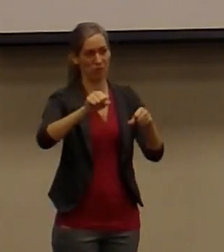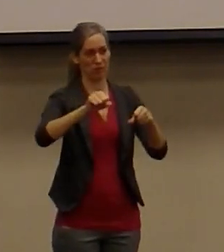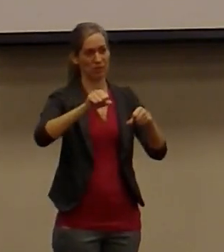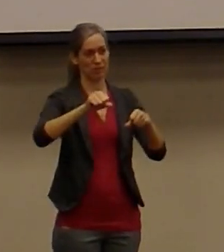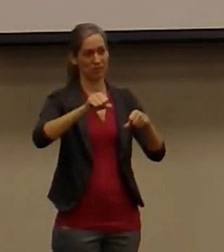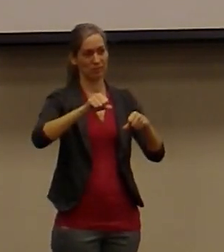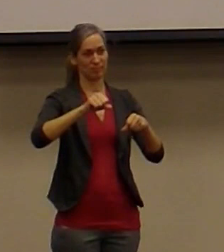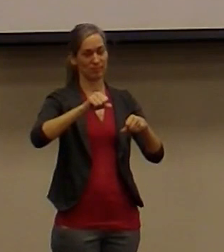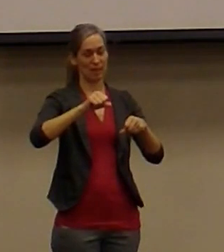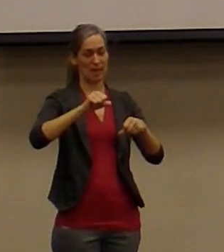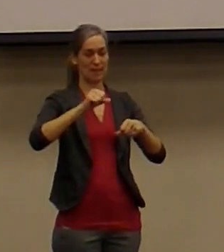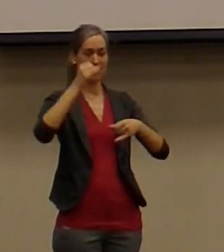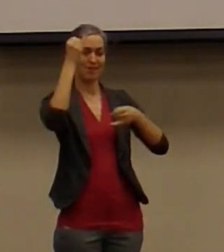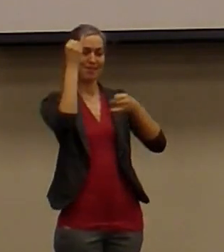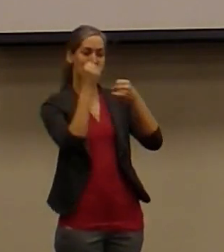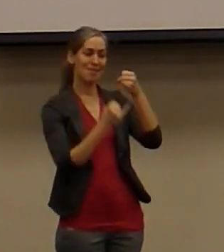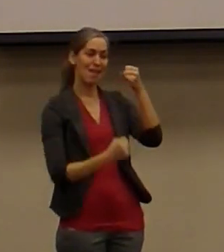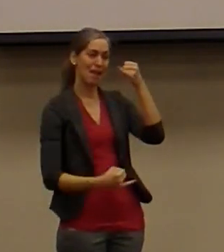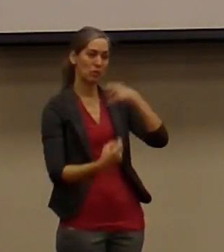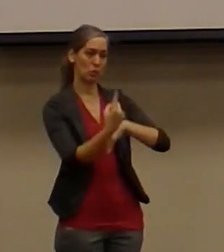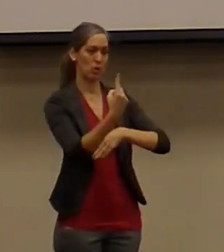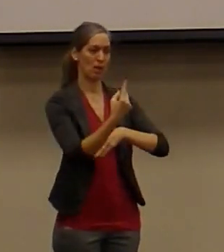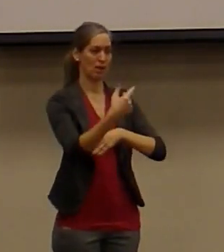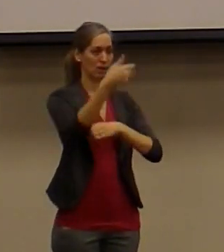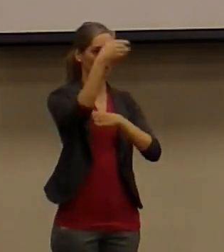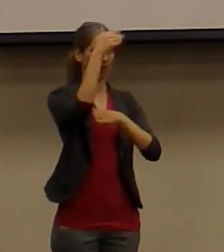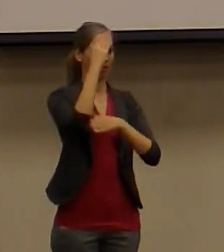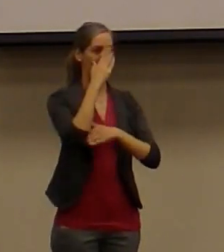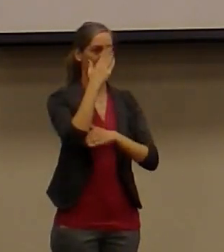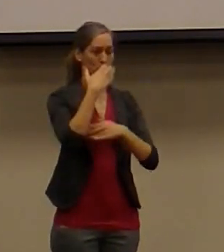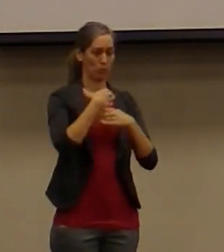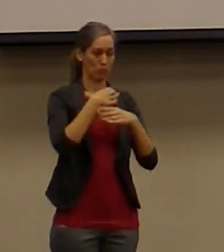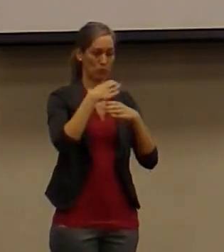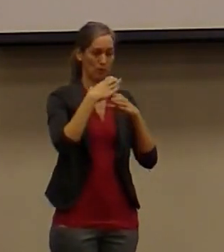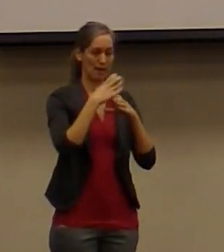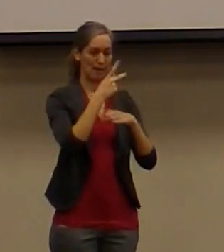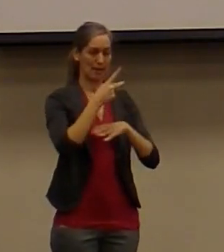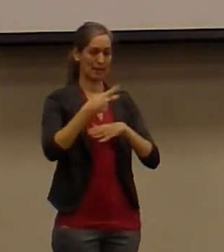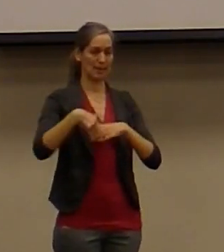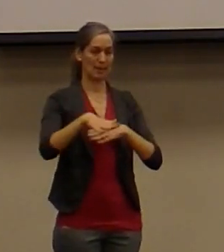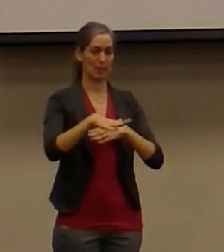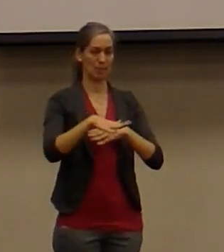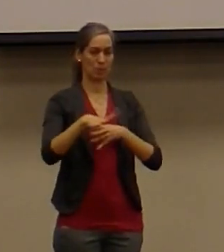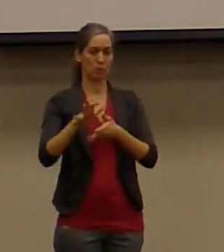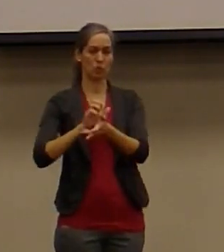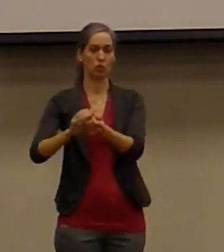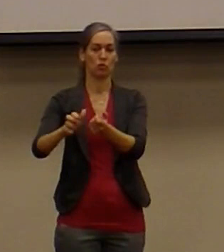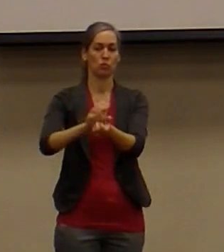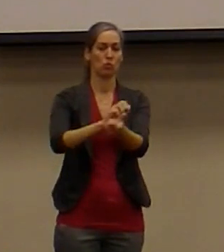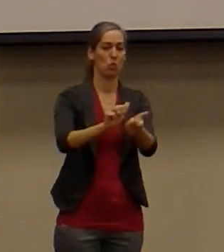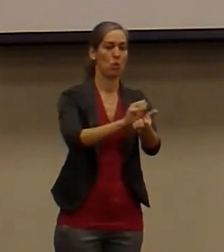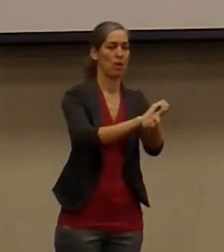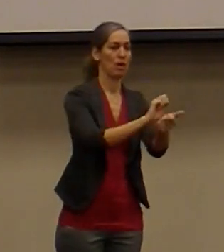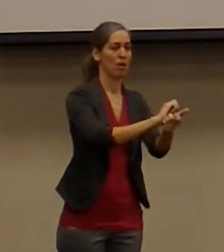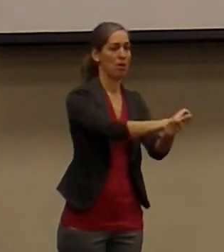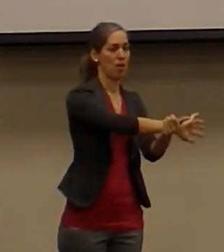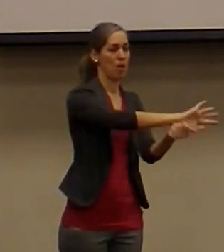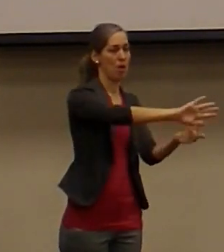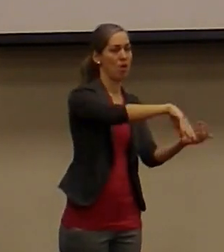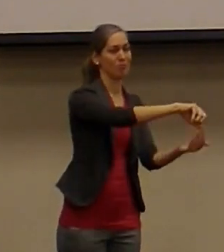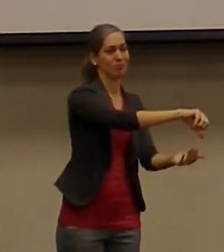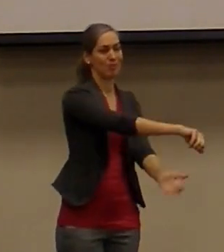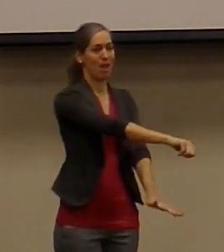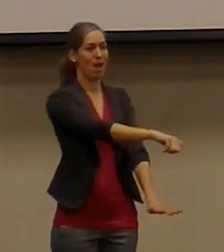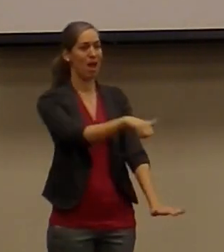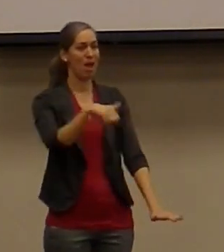empire, that God was going to raise up a kingdom that would destroy and swallow up the remains of all